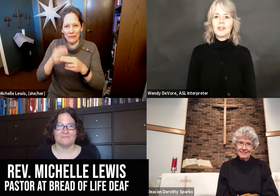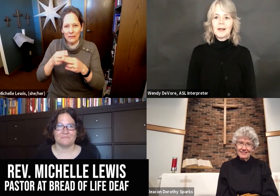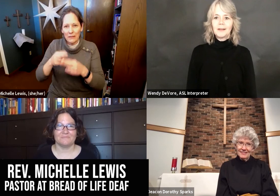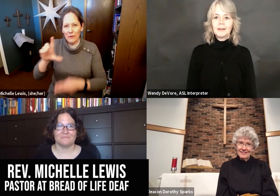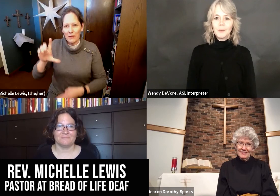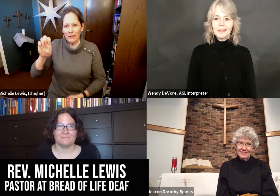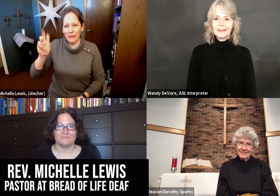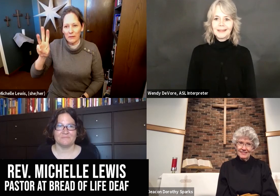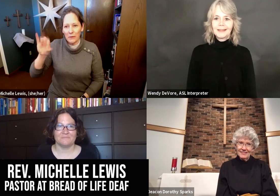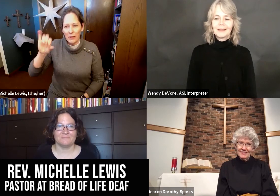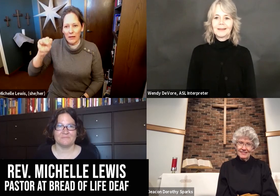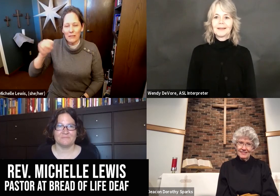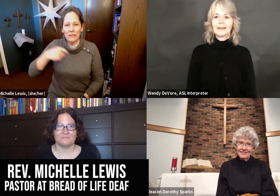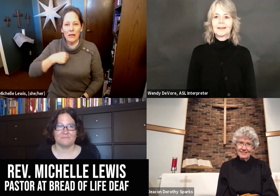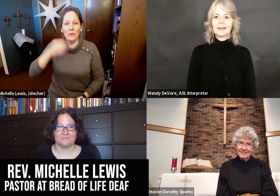is Michelle Lewis,